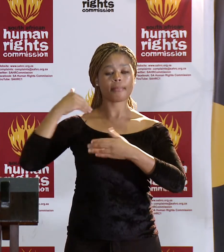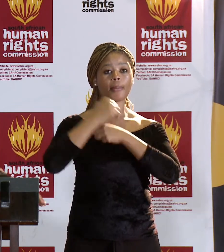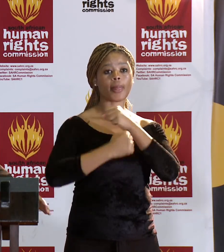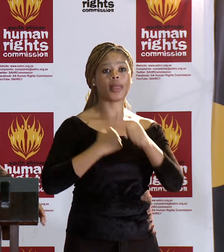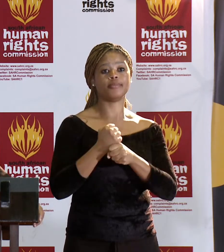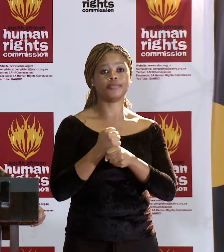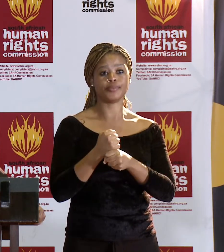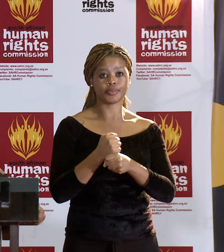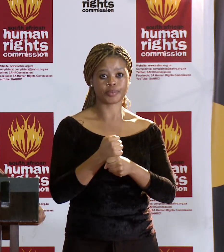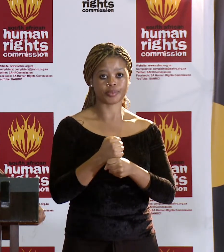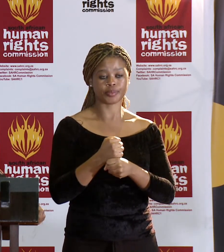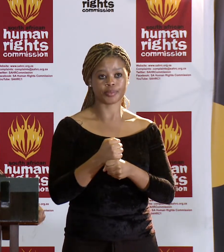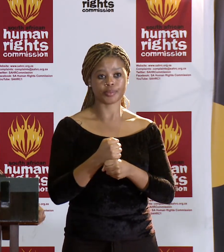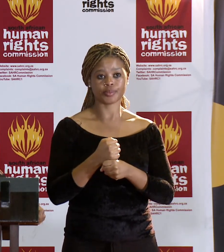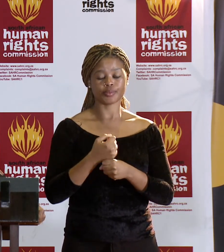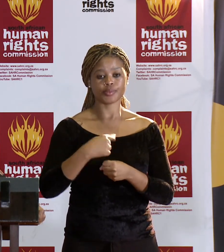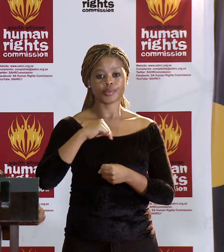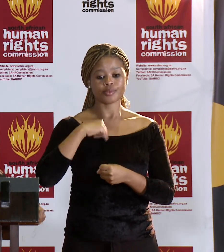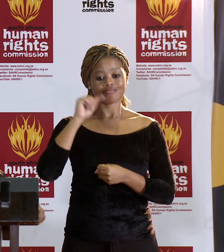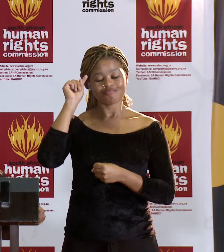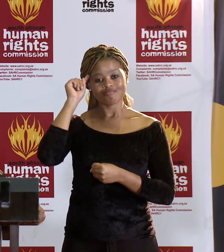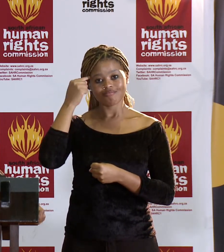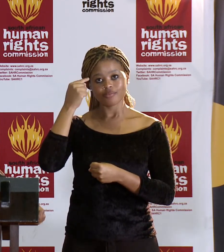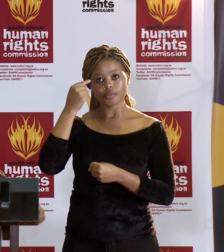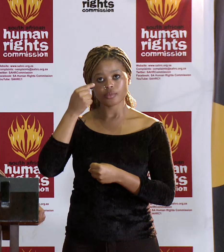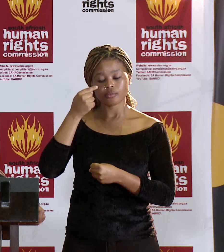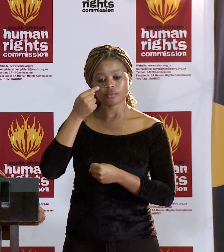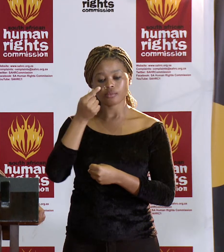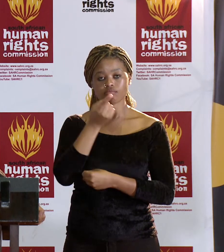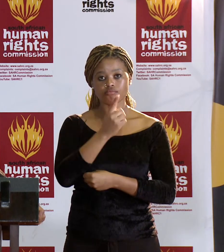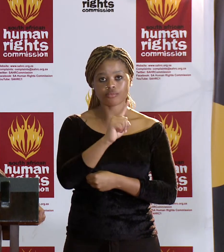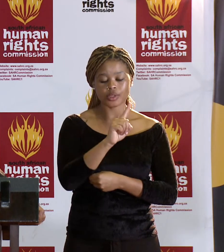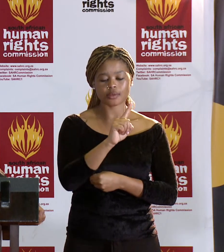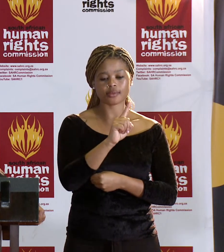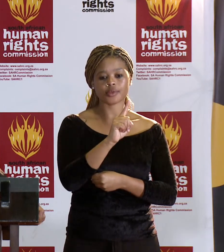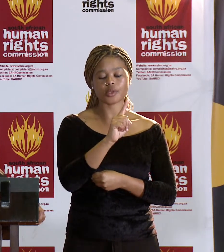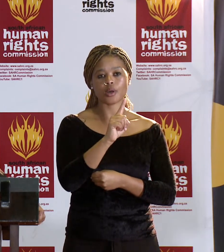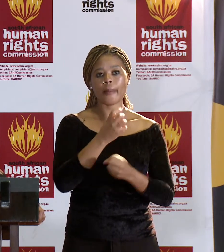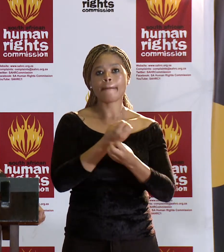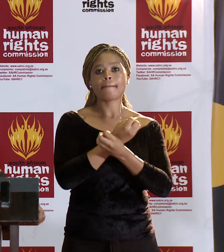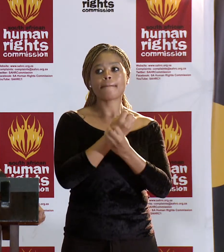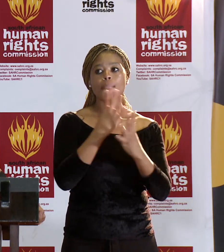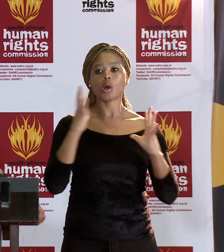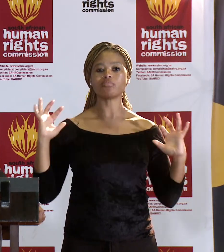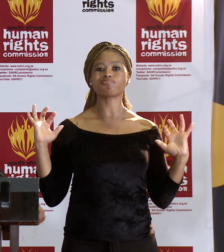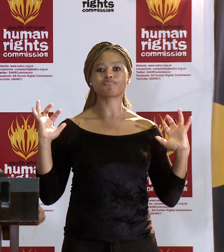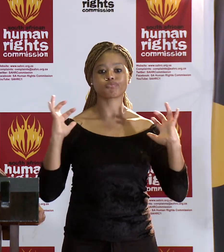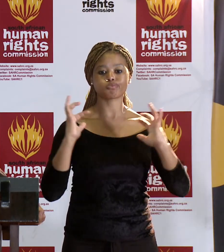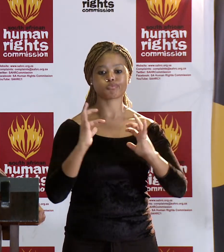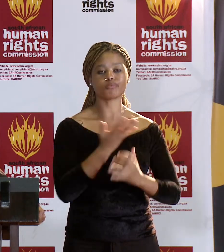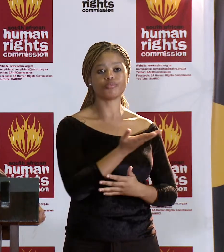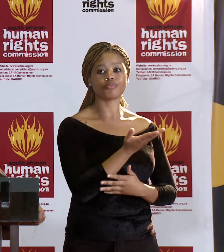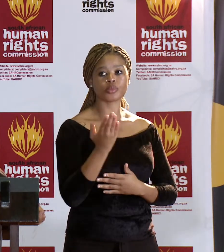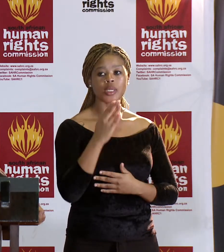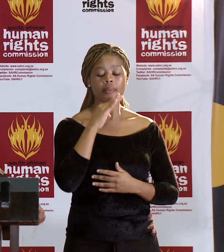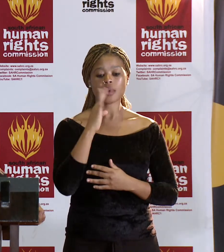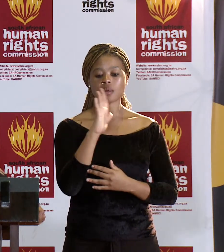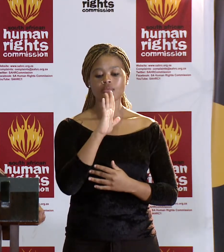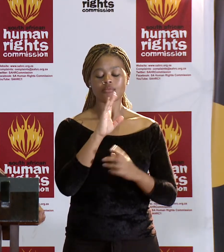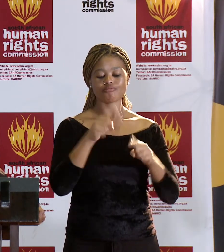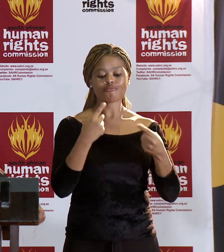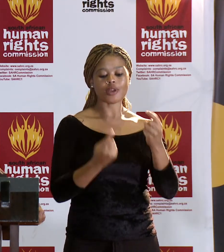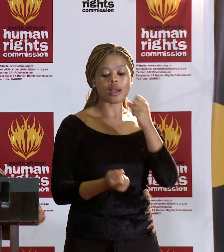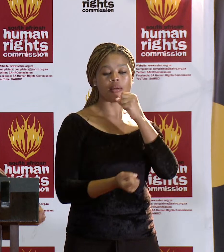years, I think that I echo the sentiments of most gathered here when I say this could not have